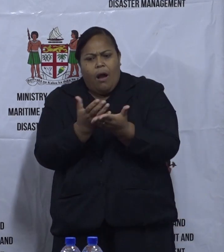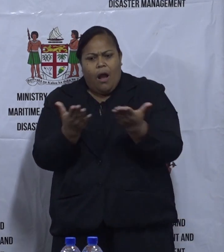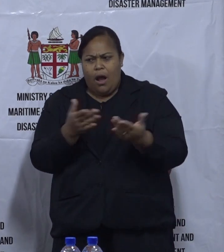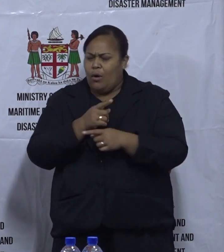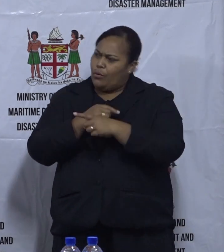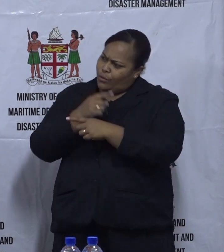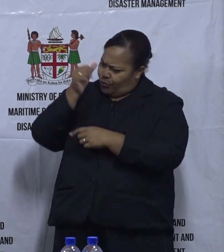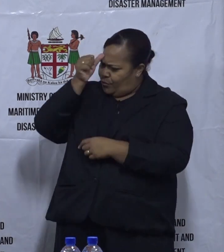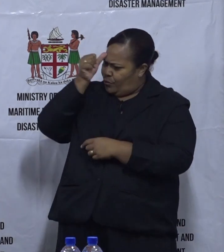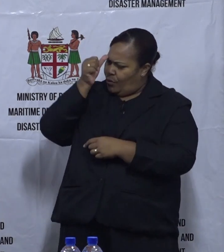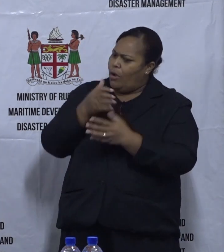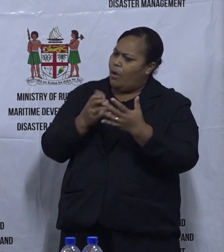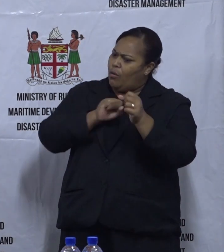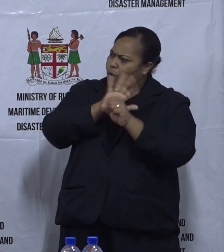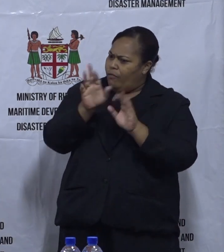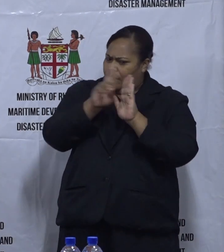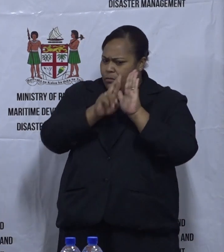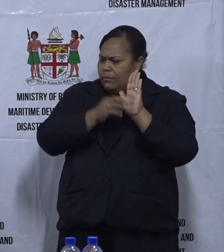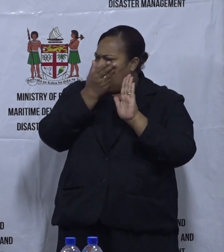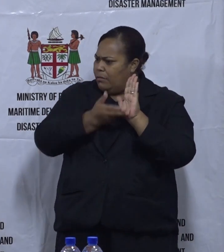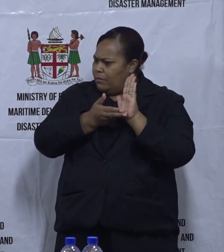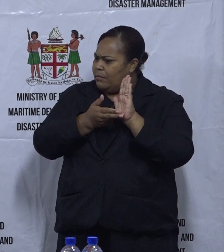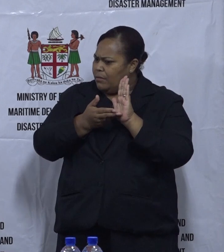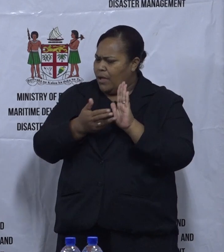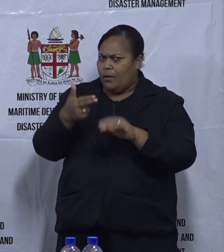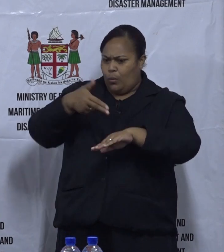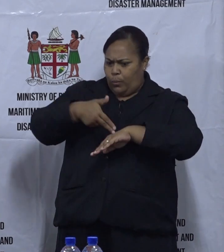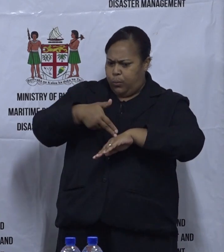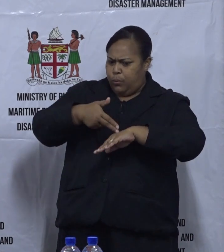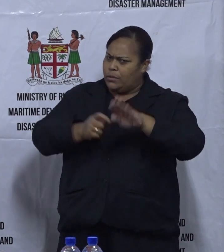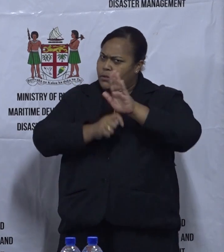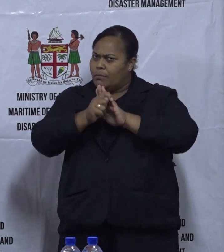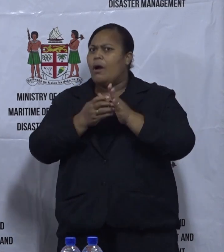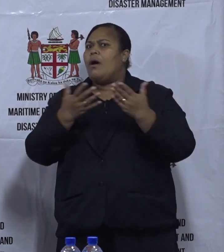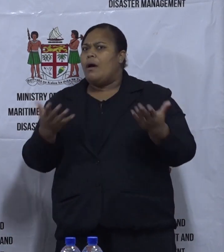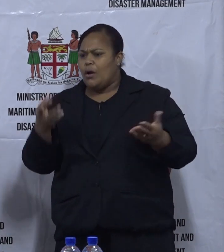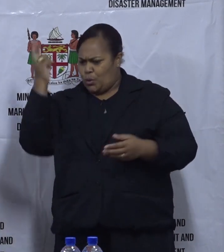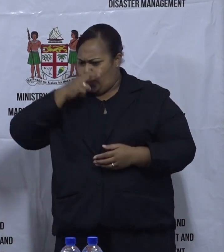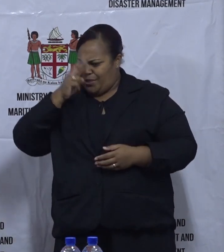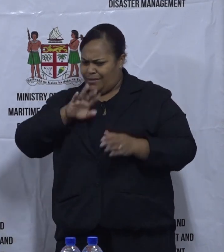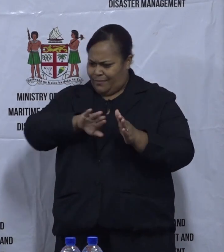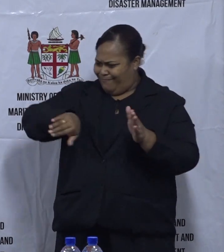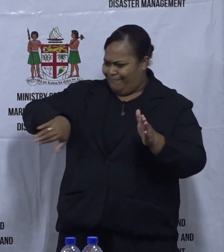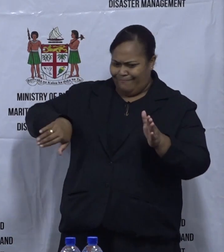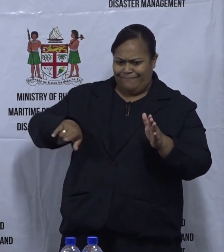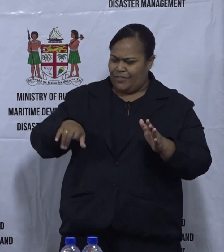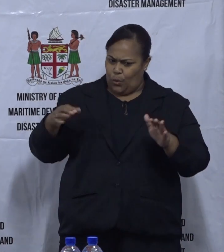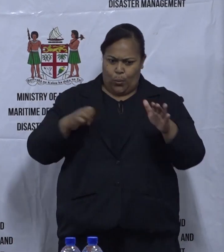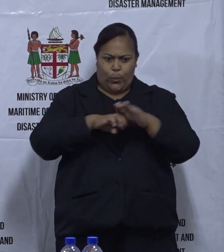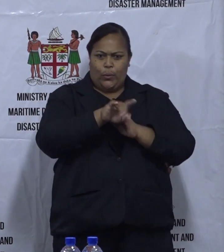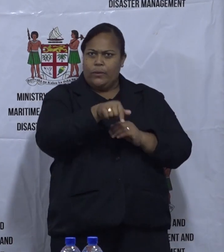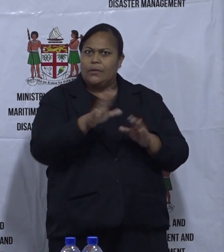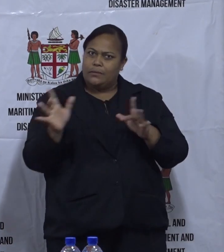COVID status of people who are coming in and how you're keeping those at risk away from the rest? Thank you for the